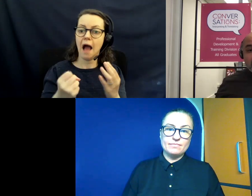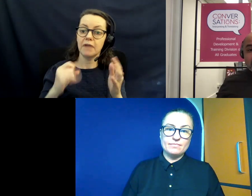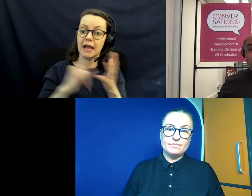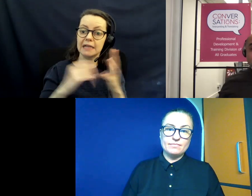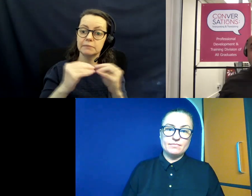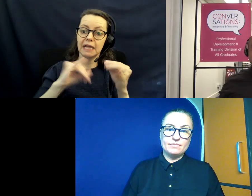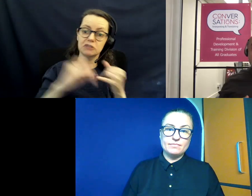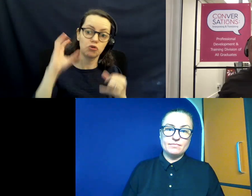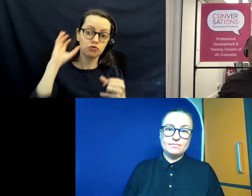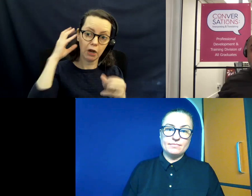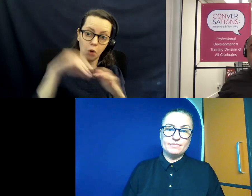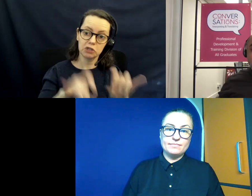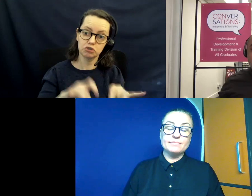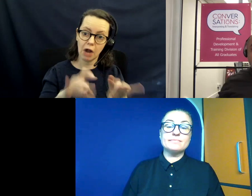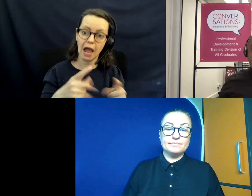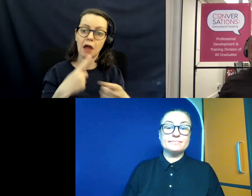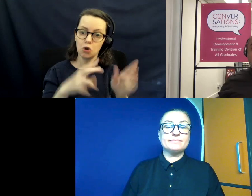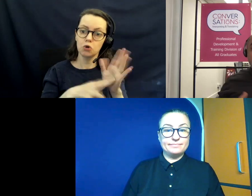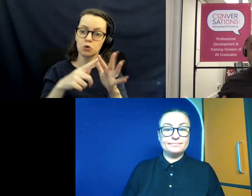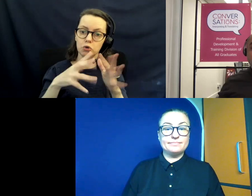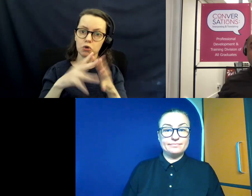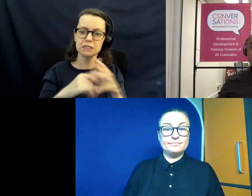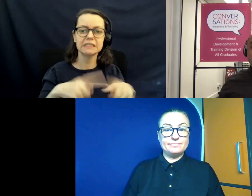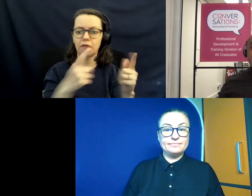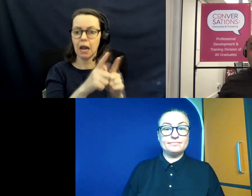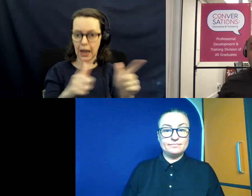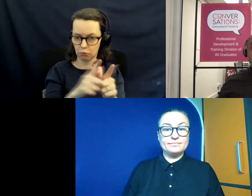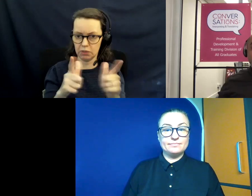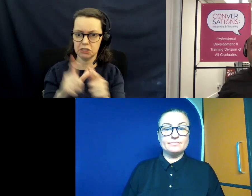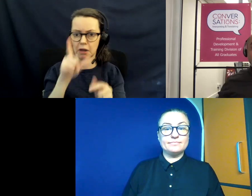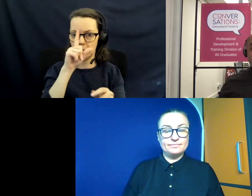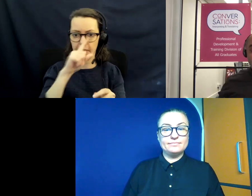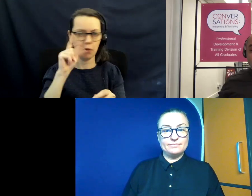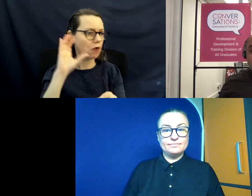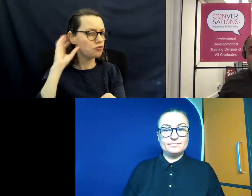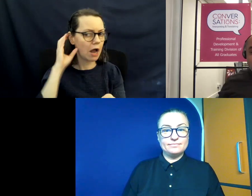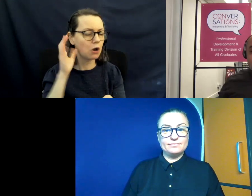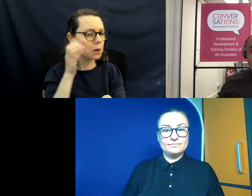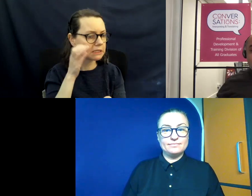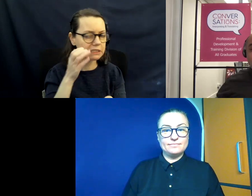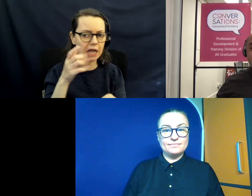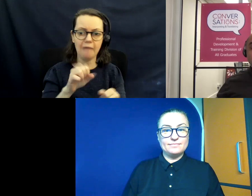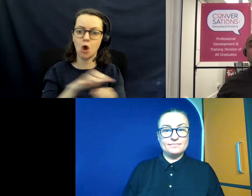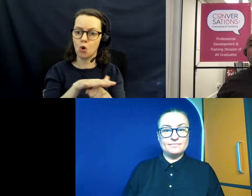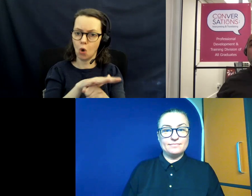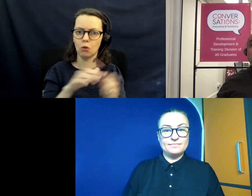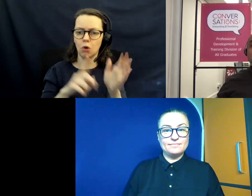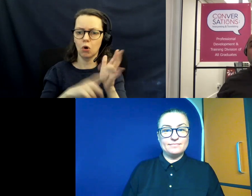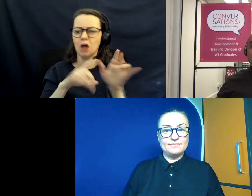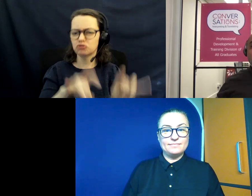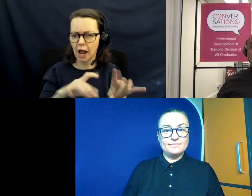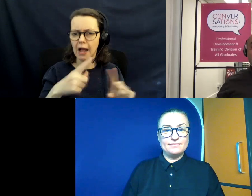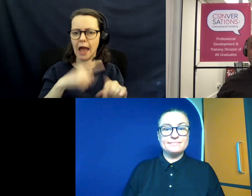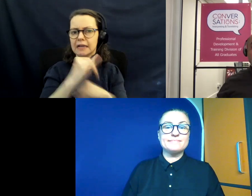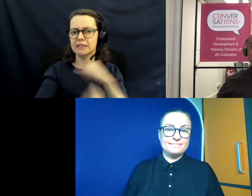Australia, which offers news in many, many languages and offers local and international news.